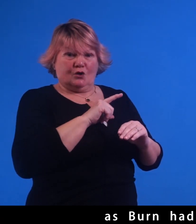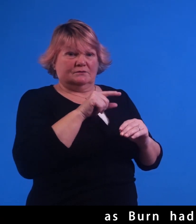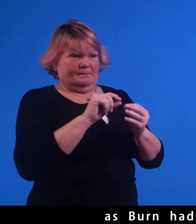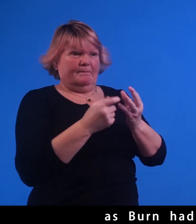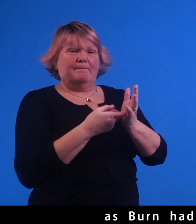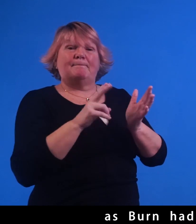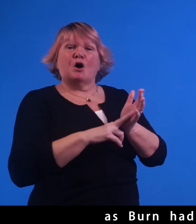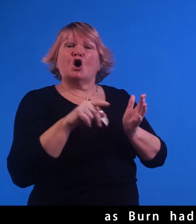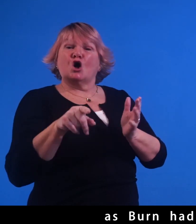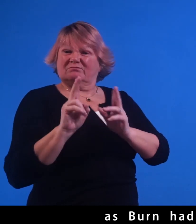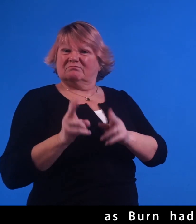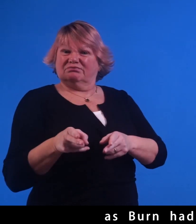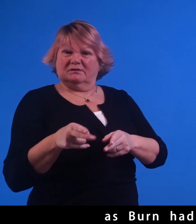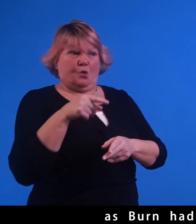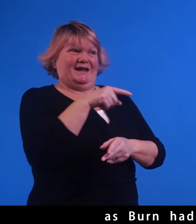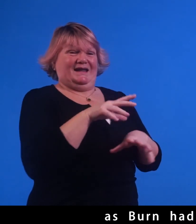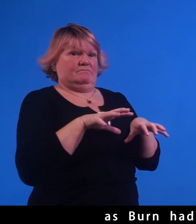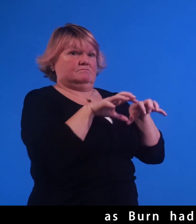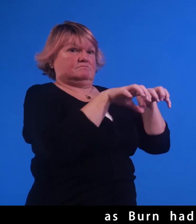as Byrne had died shortly before.